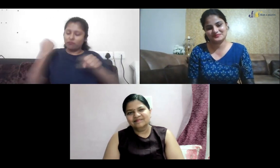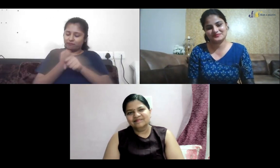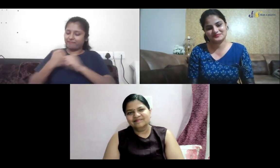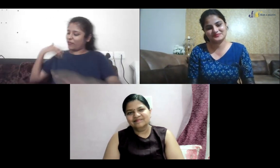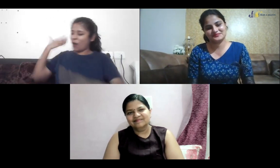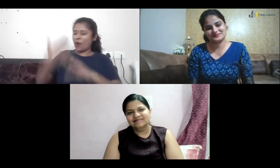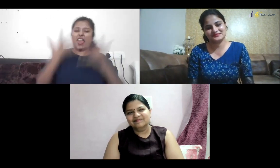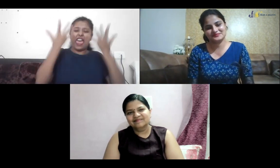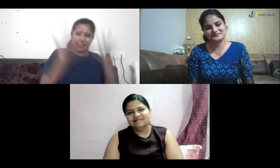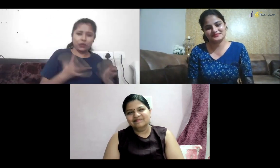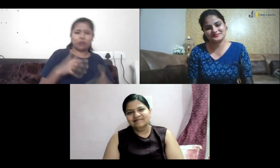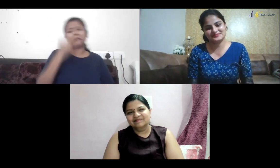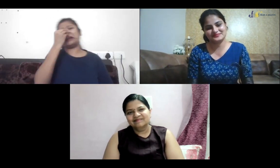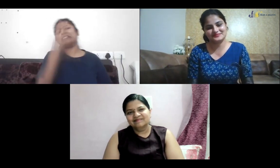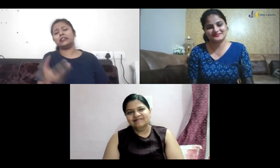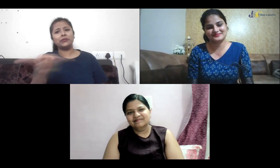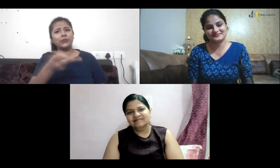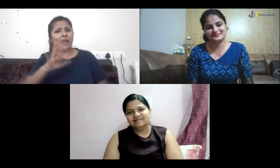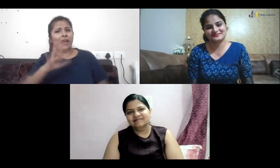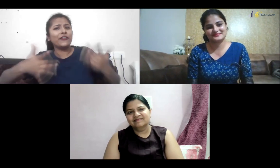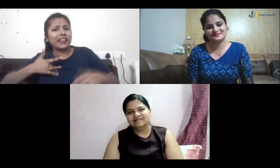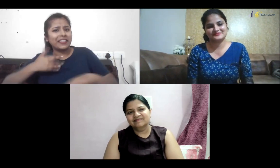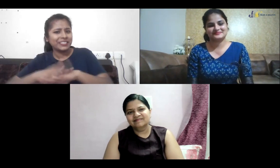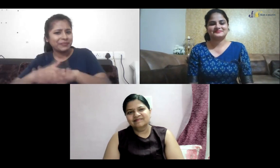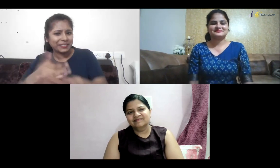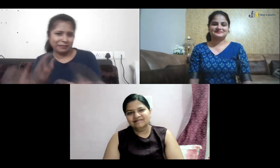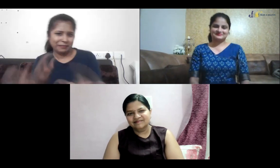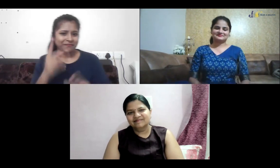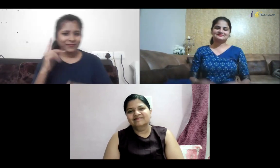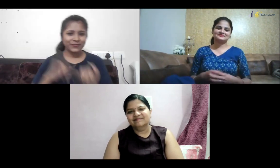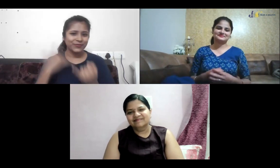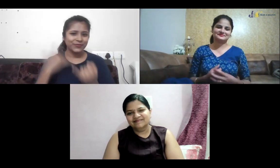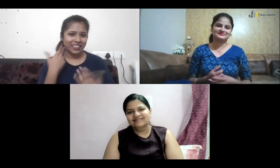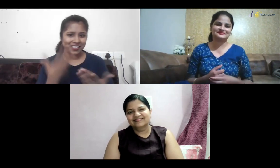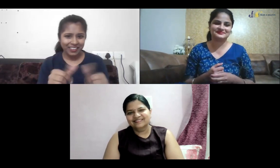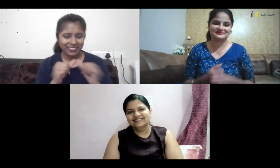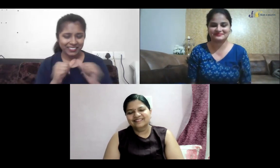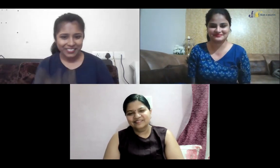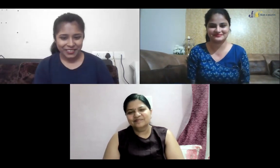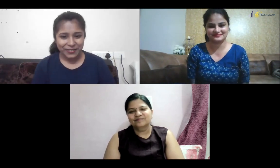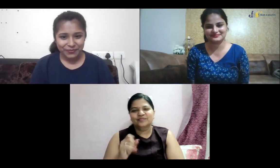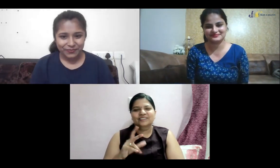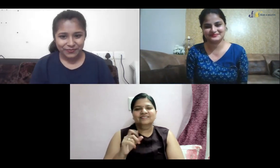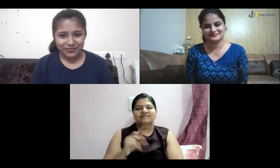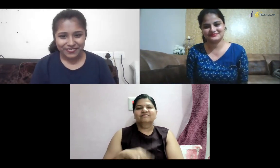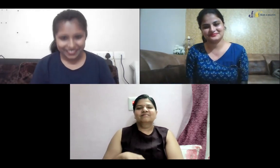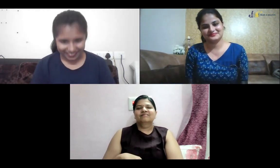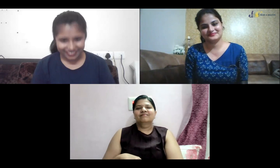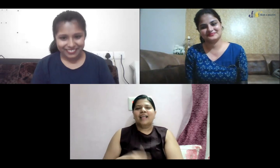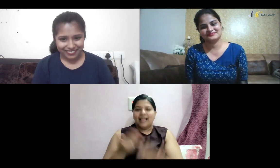this? Okay, along with the work, the work before marriage we were handling the, so would you like to share